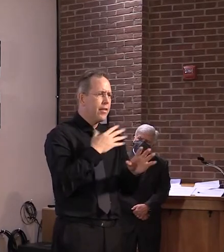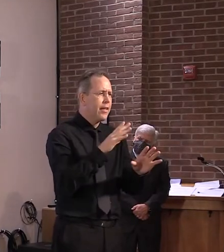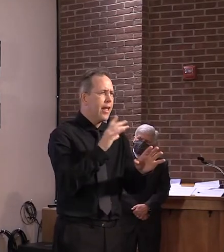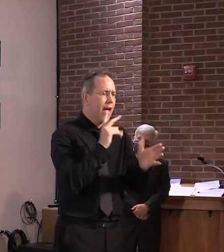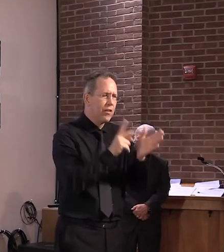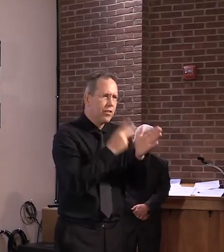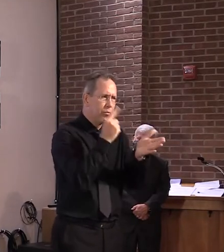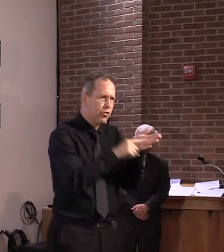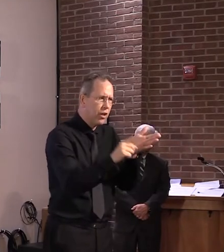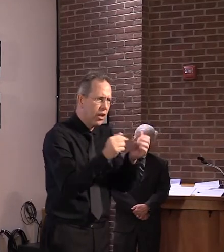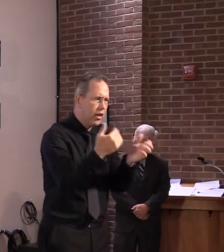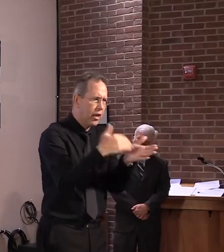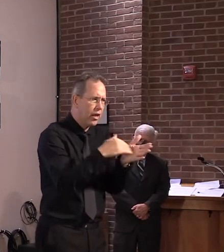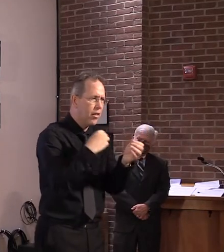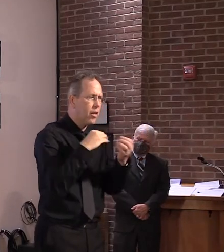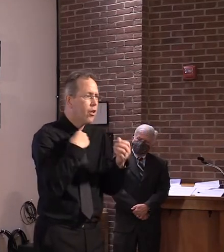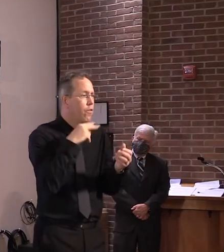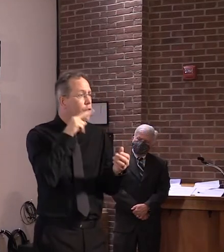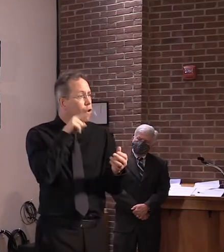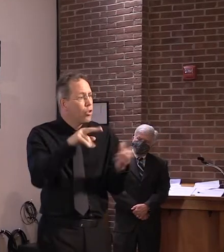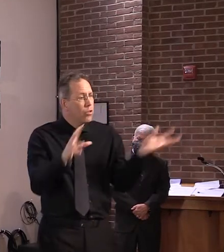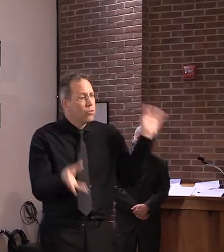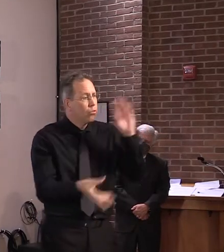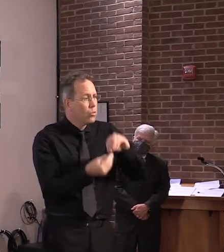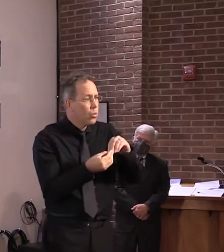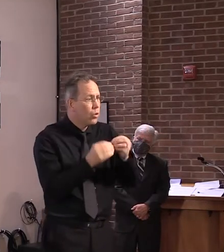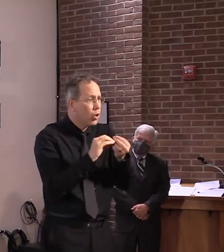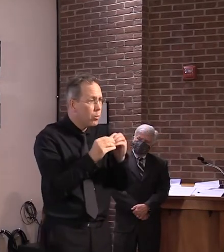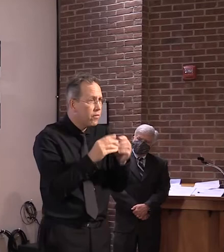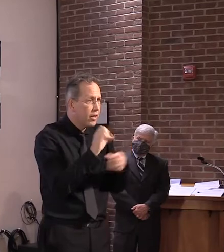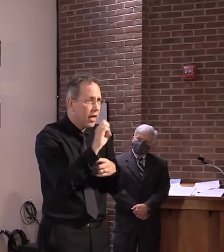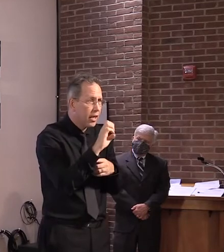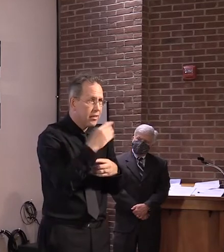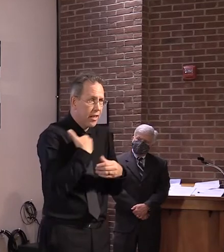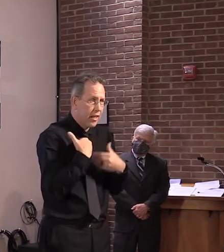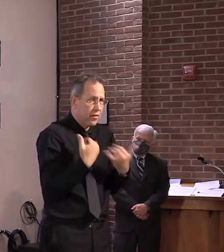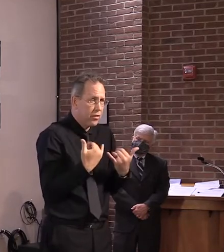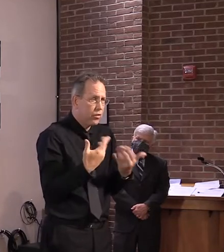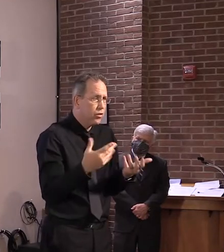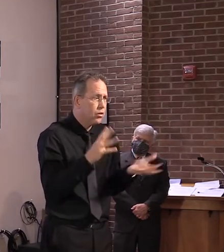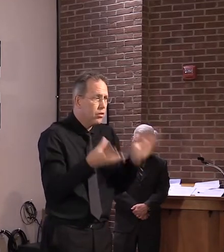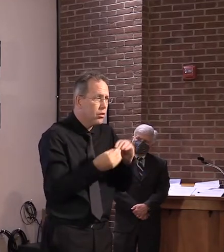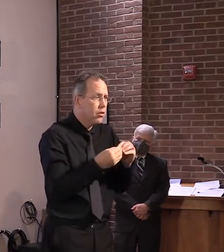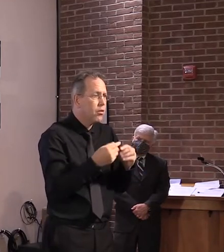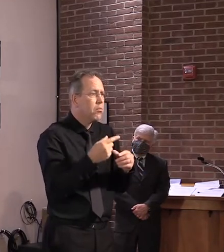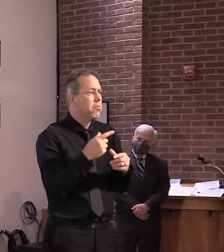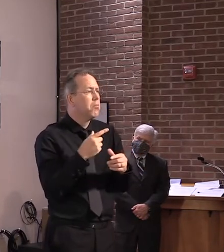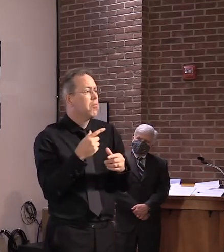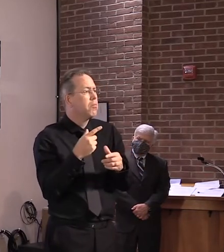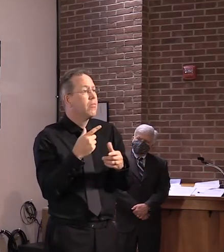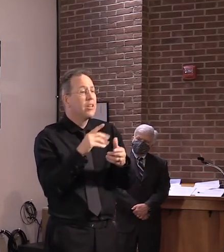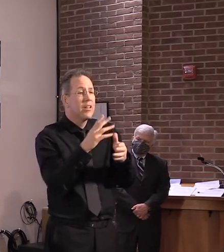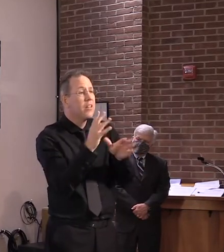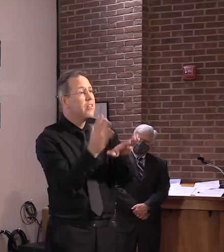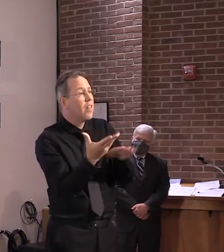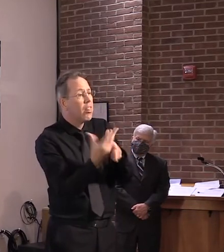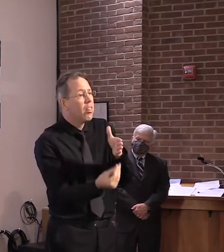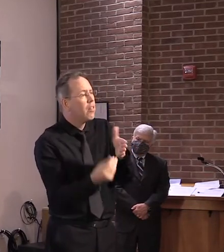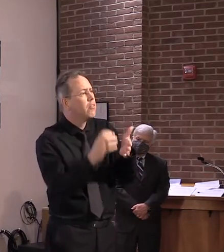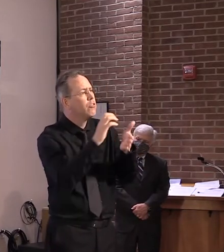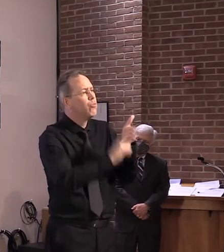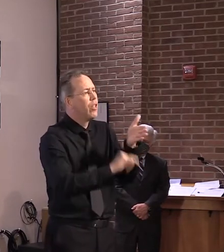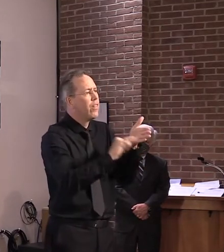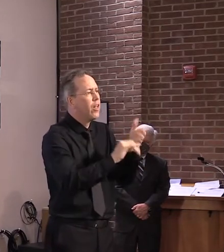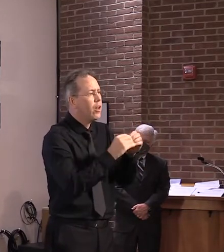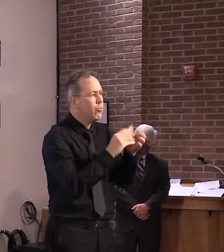you look at our total number of cases and subtract the deaths and subtract the people we already regard as